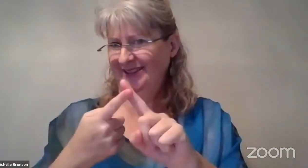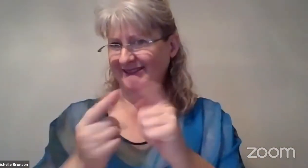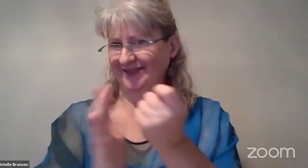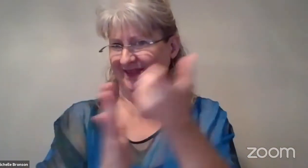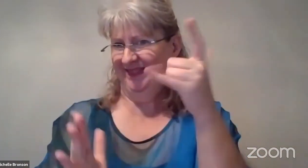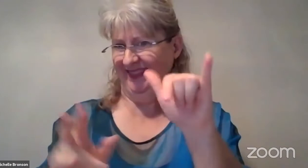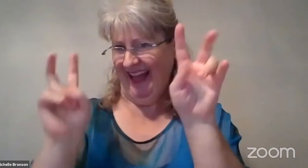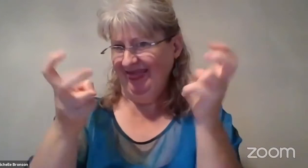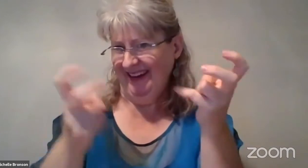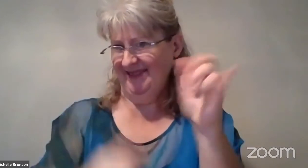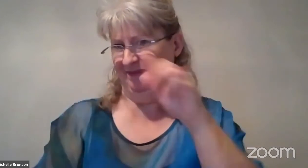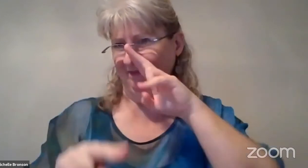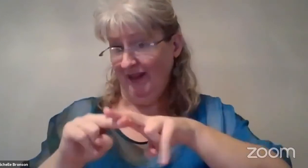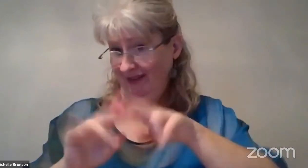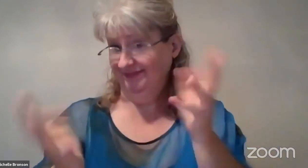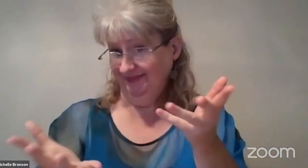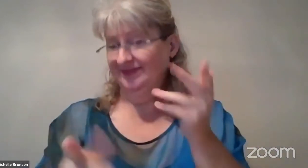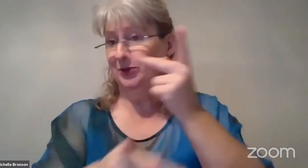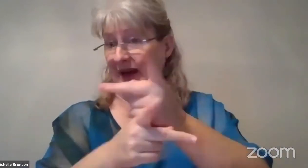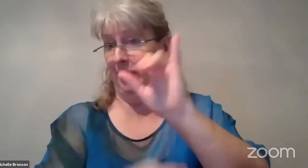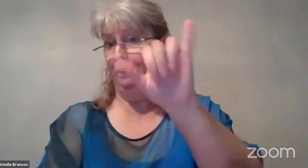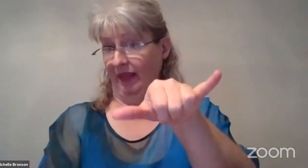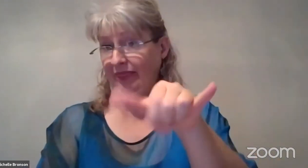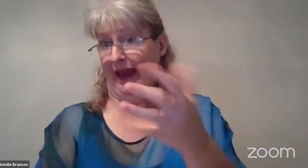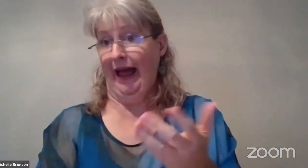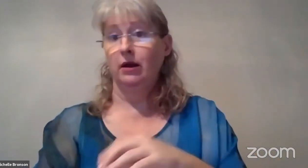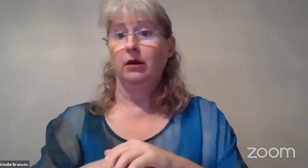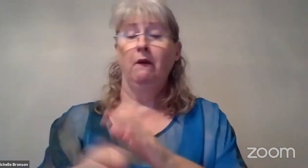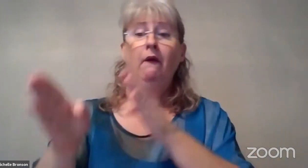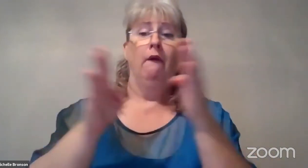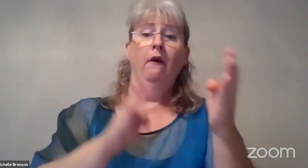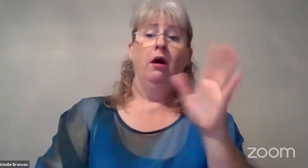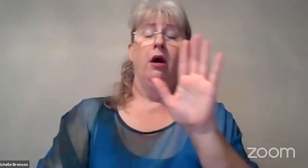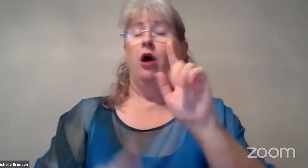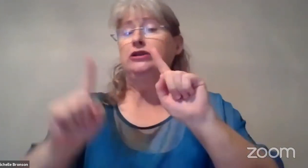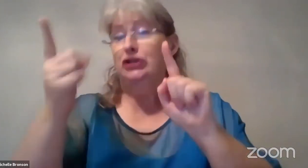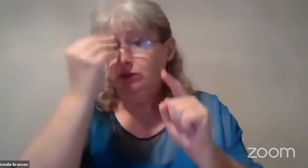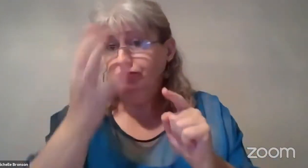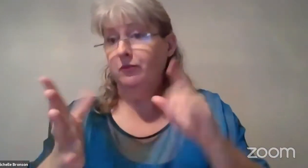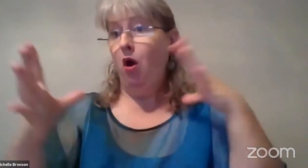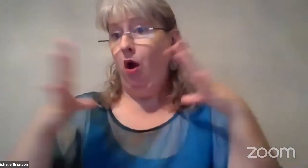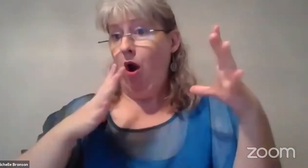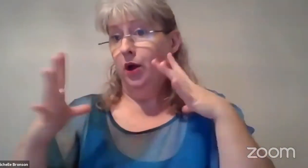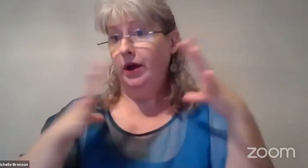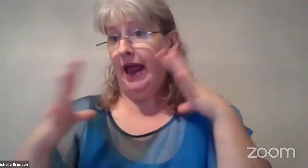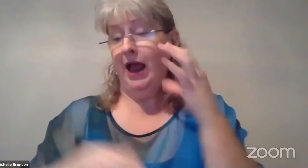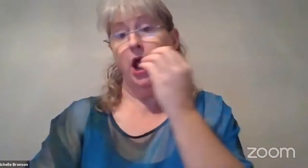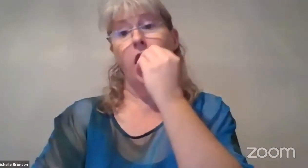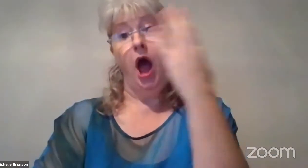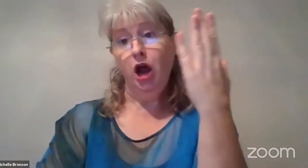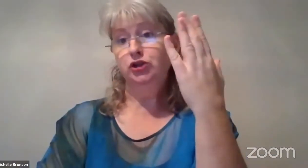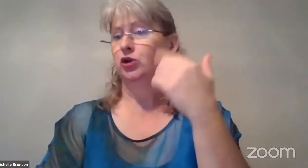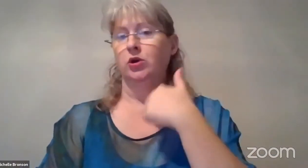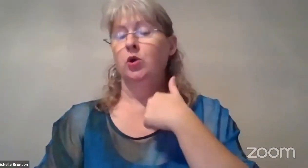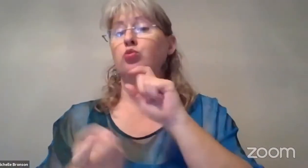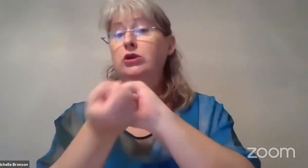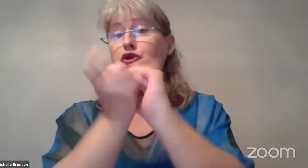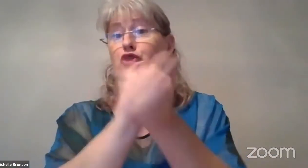of Oz, so we will keep the same theme, but it will all be moved to 2021. In terms of the